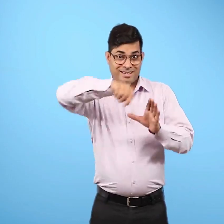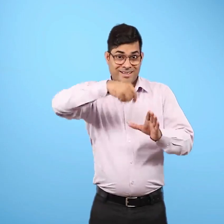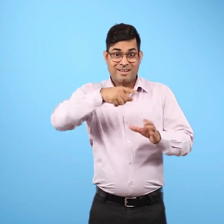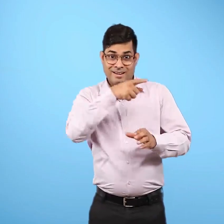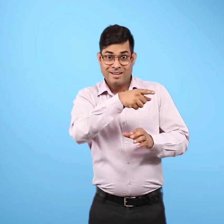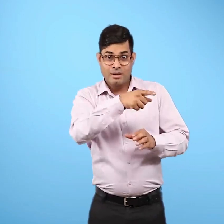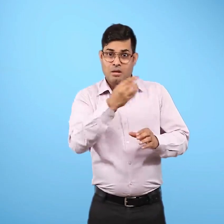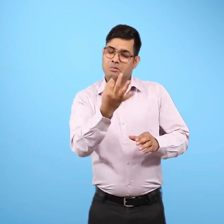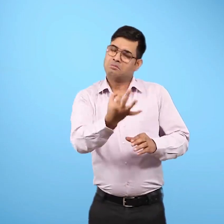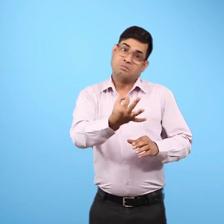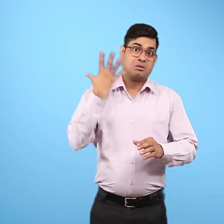Shantaram is a special cook